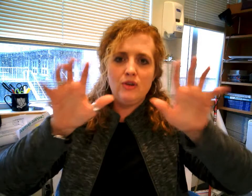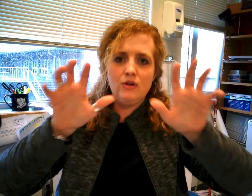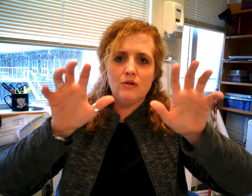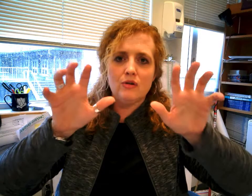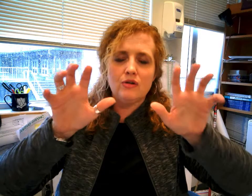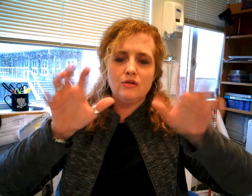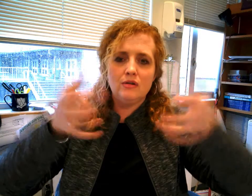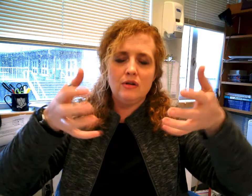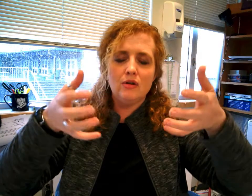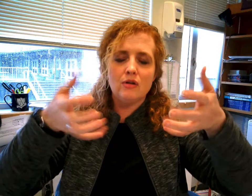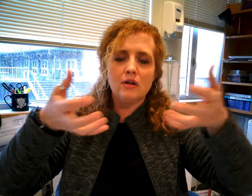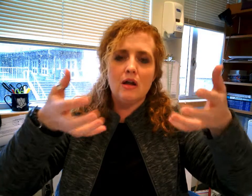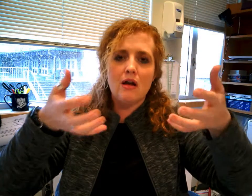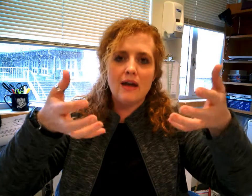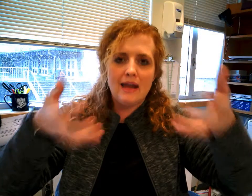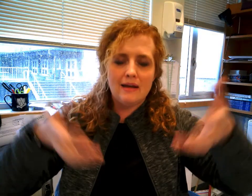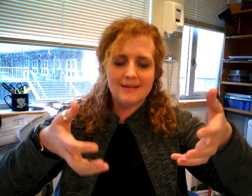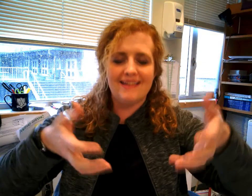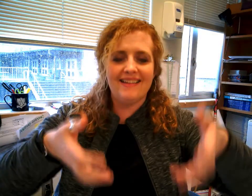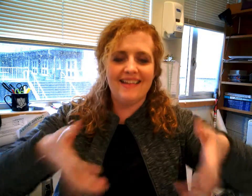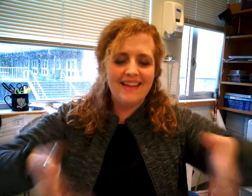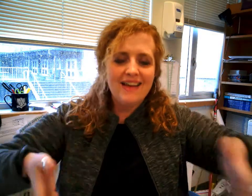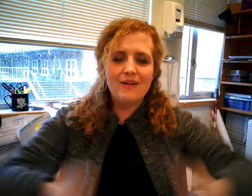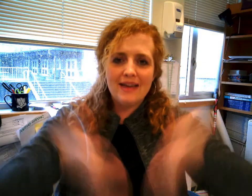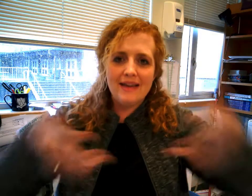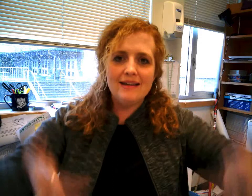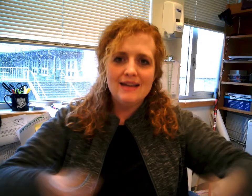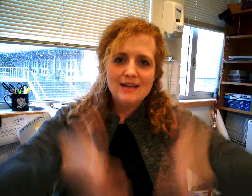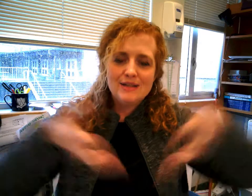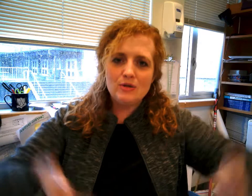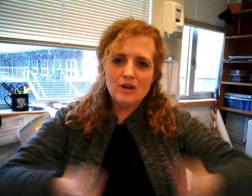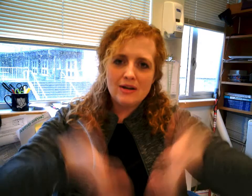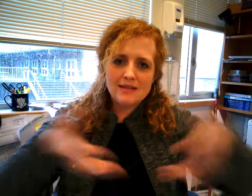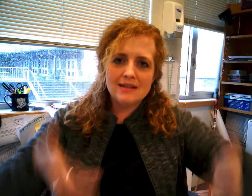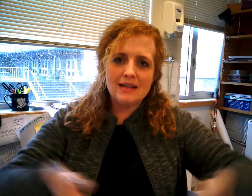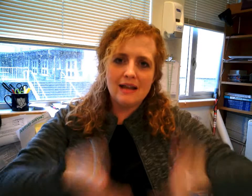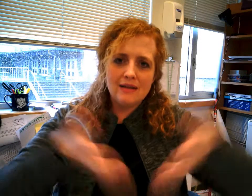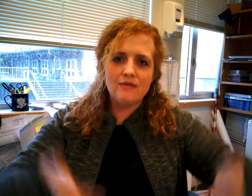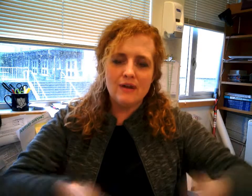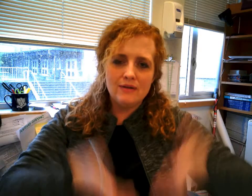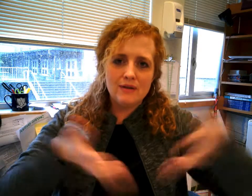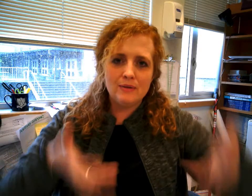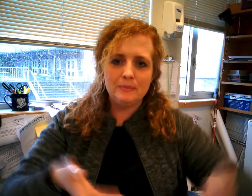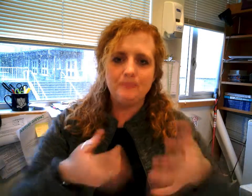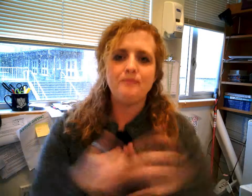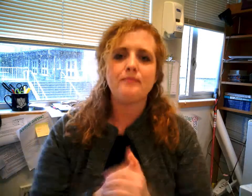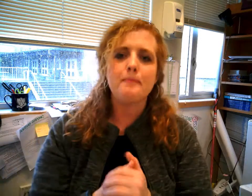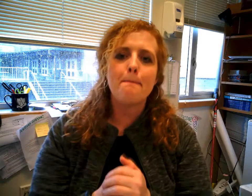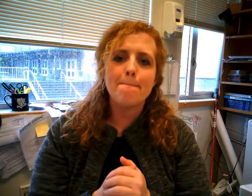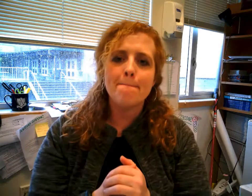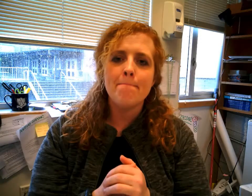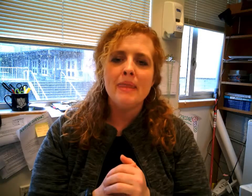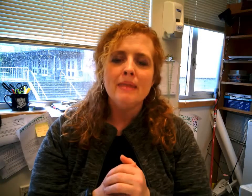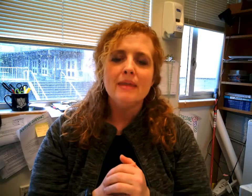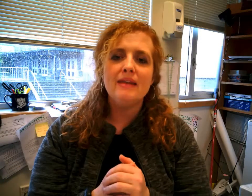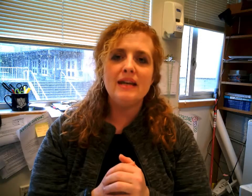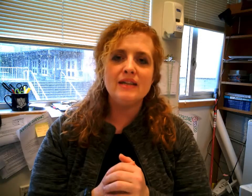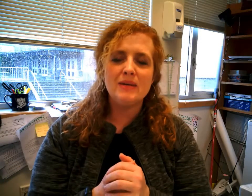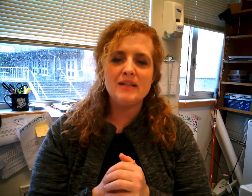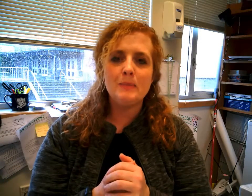your claw hands. Okay, so toss the salad in front of you. The next one is